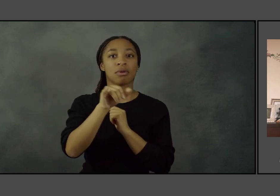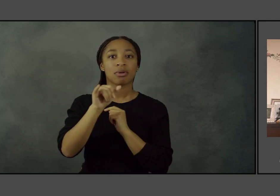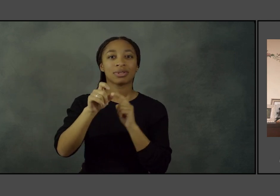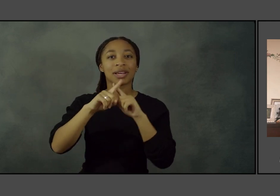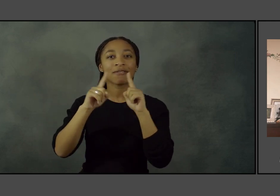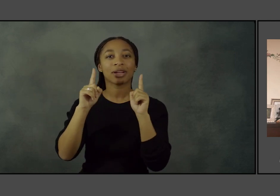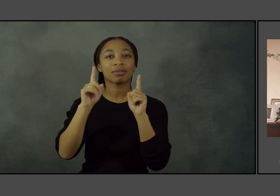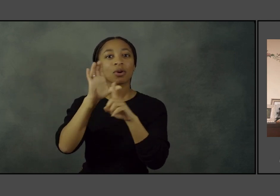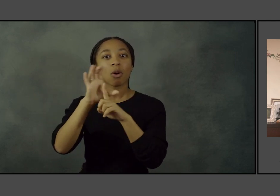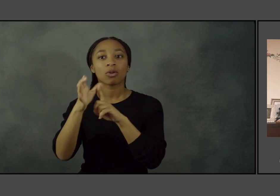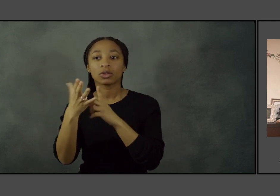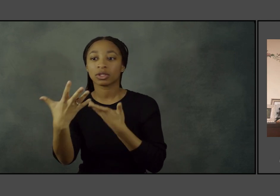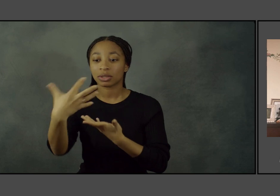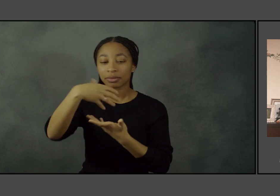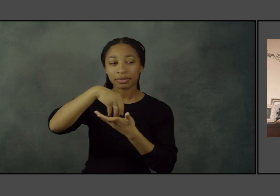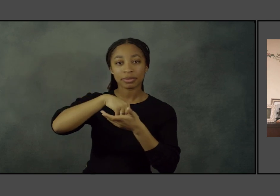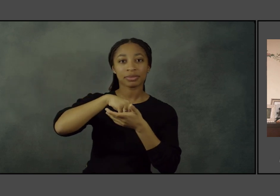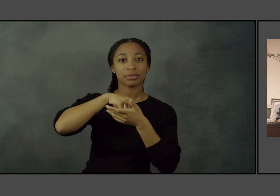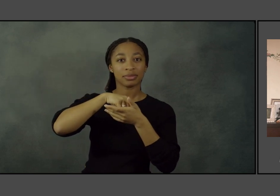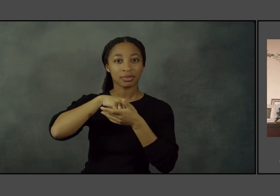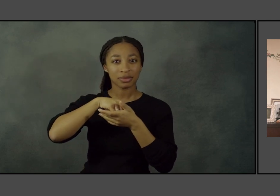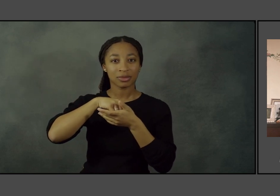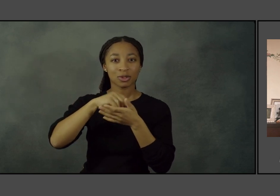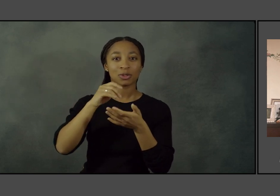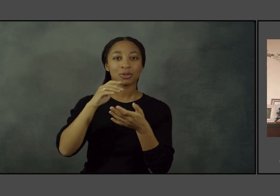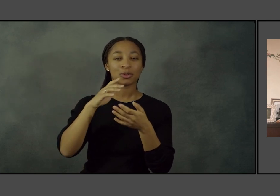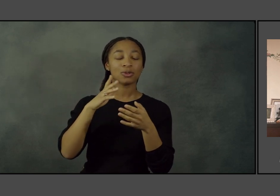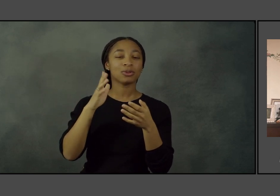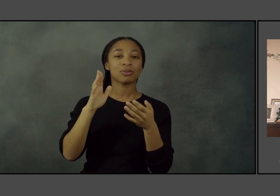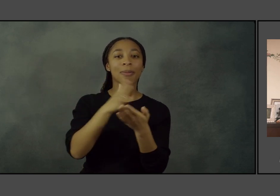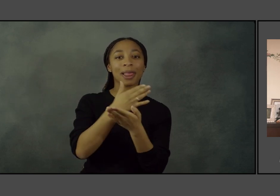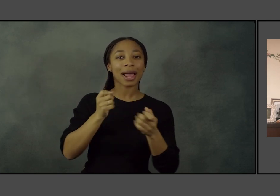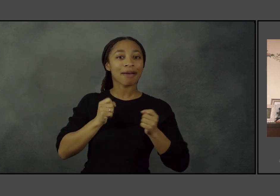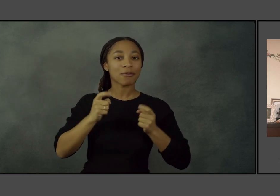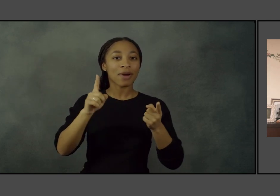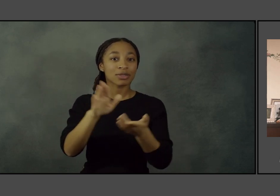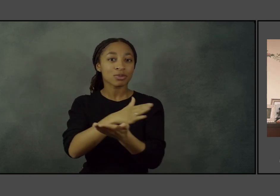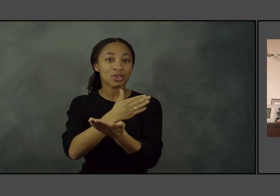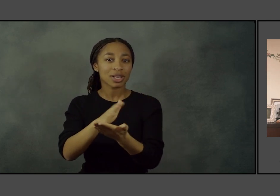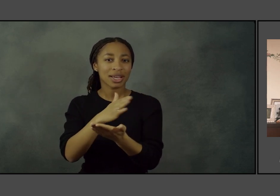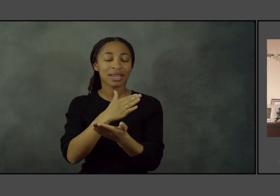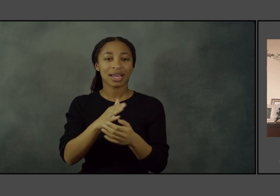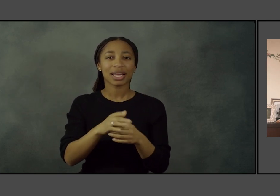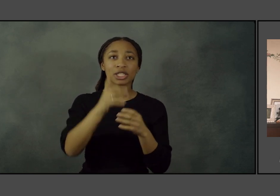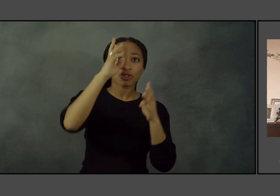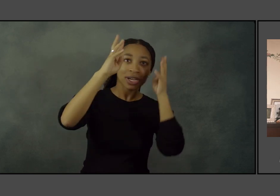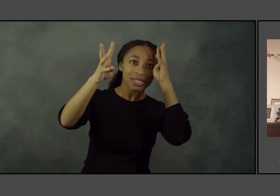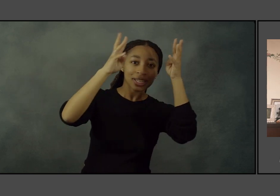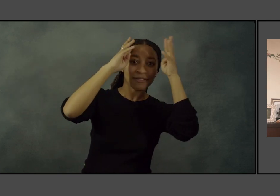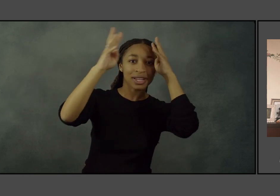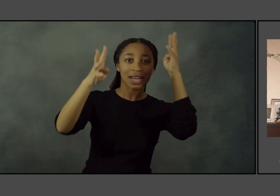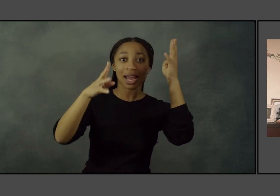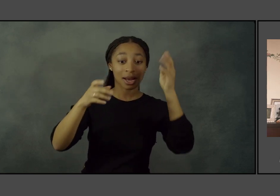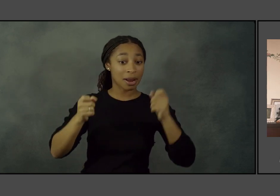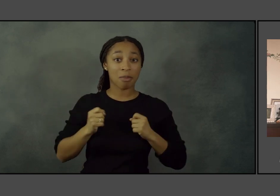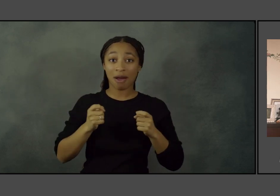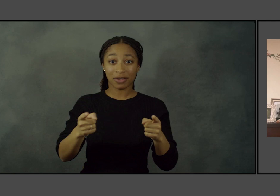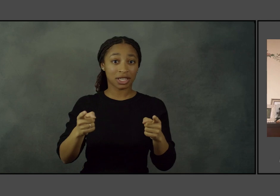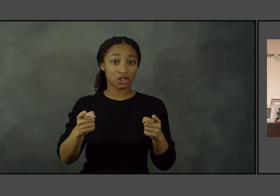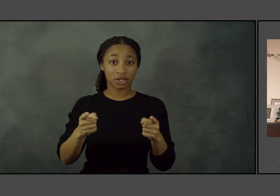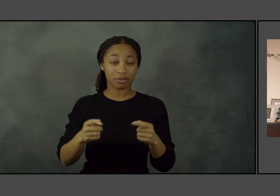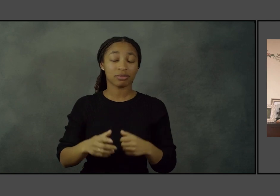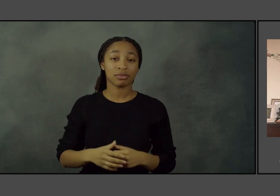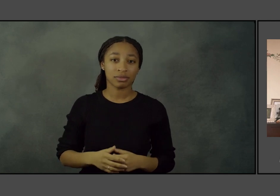play improvised music. So there's creativity and improvisation. But a lot of people, want to